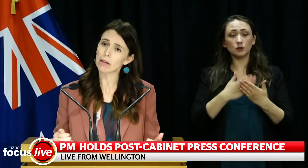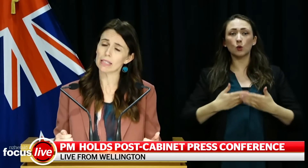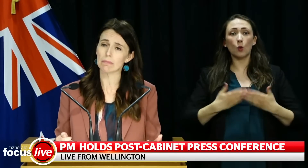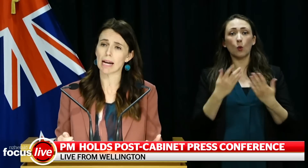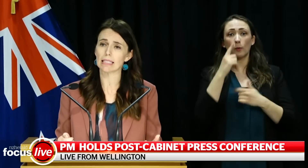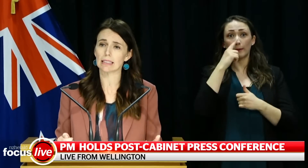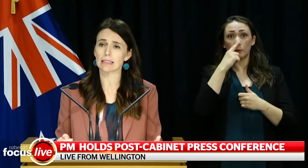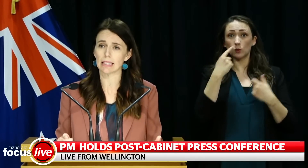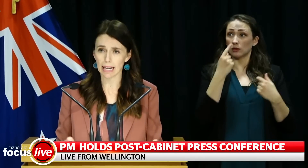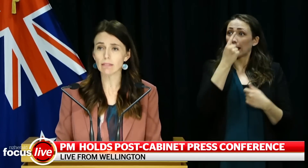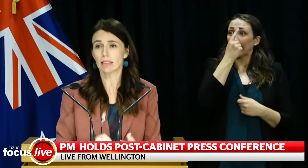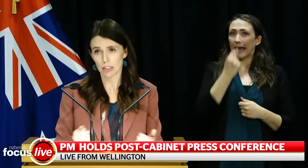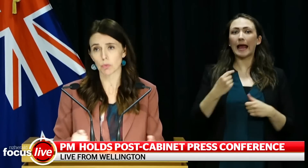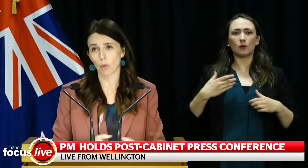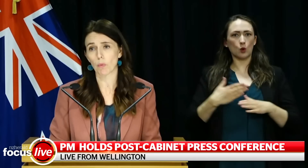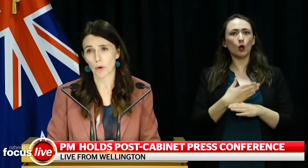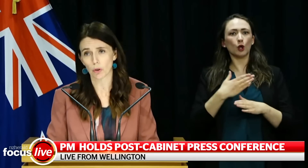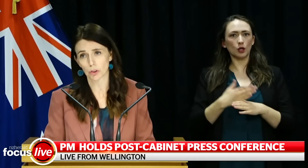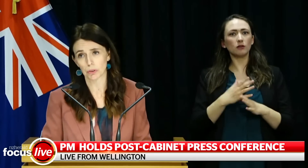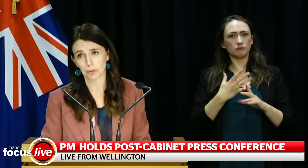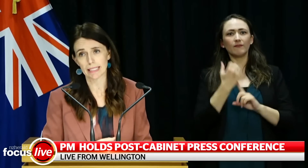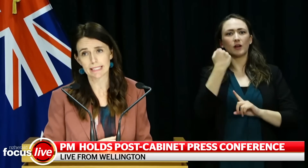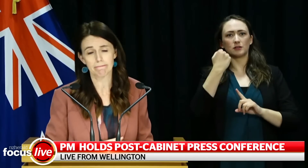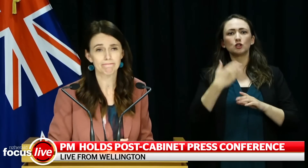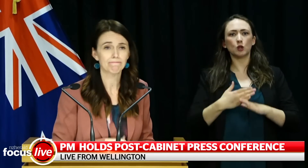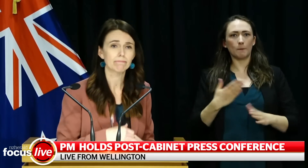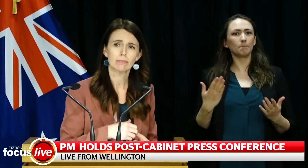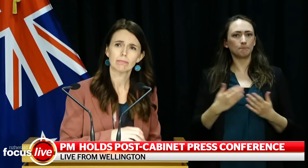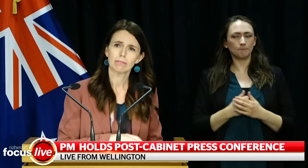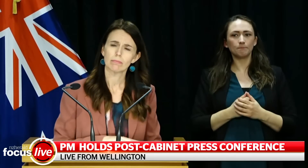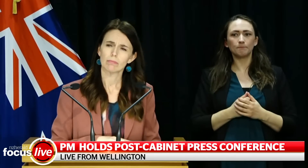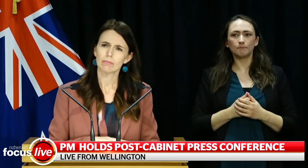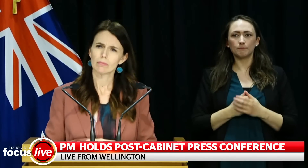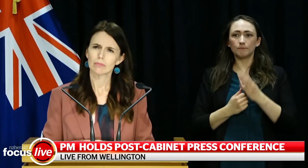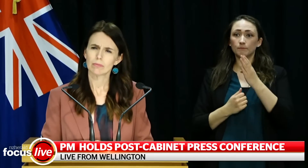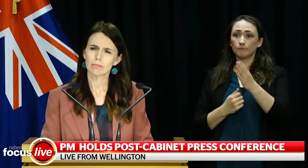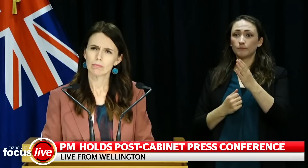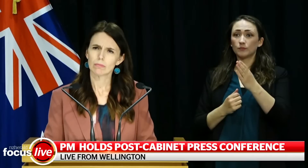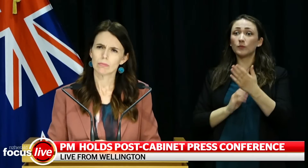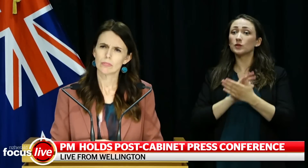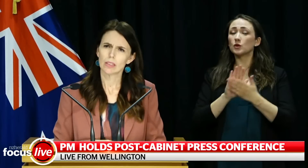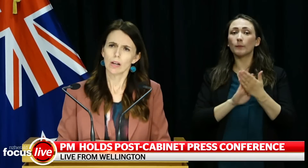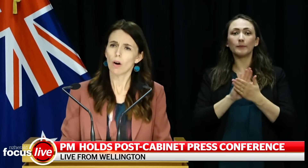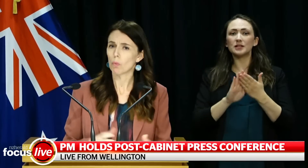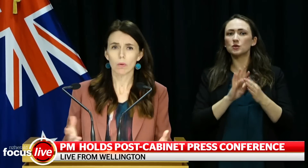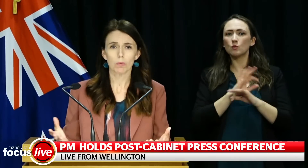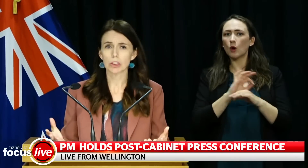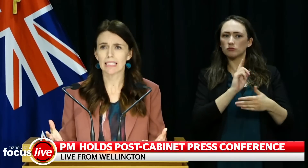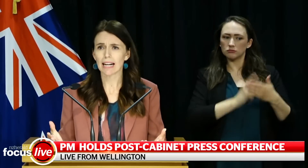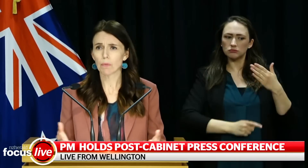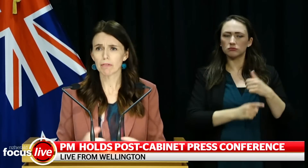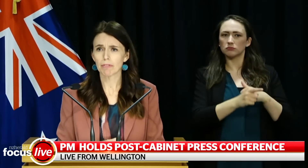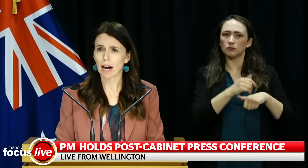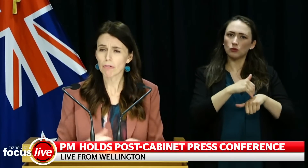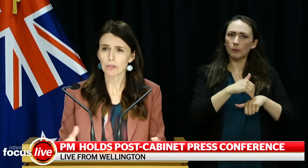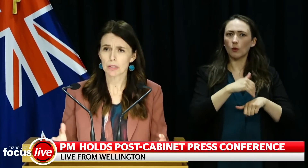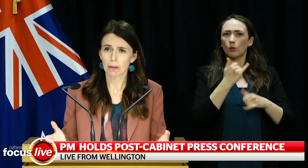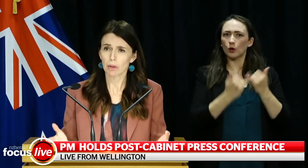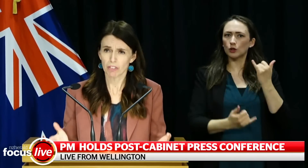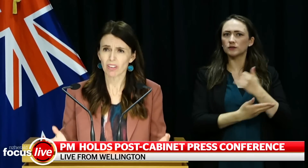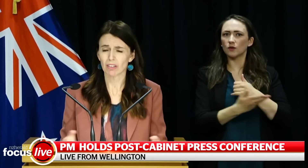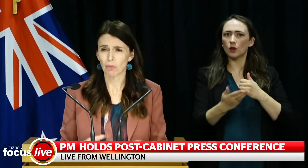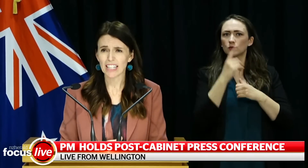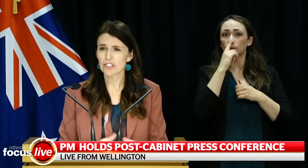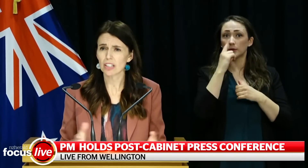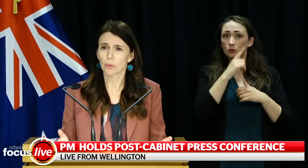whatever barriers may exist to that is what we'll work on to address. Do you commit to not adding any more sanctions? Oh, well, to date, our view has